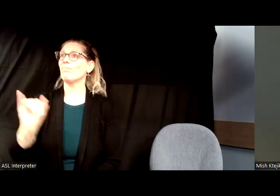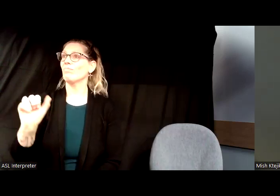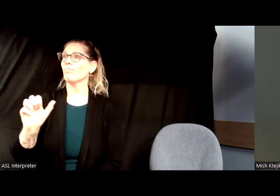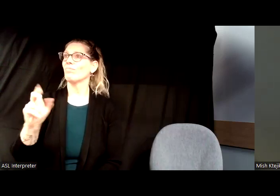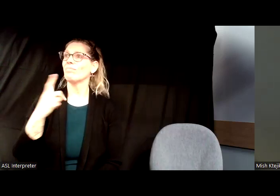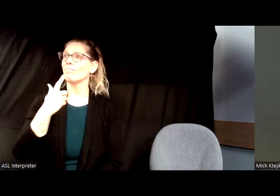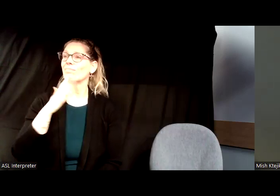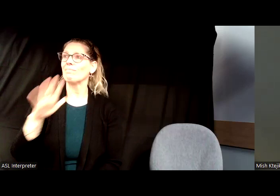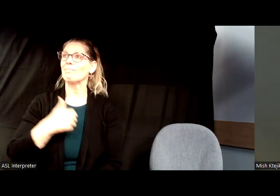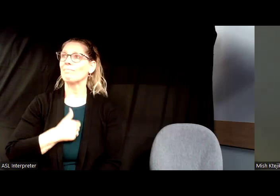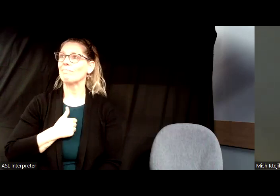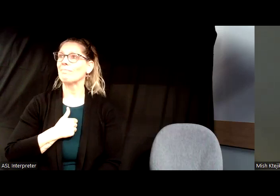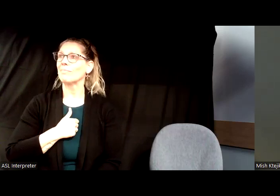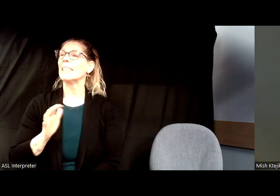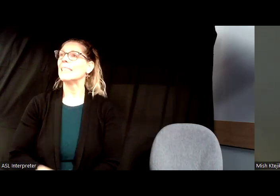This is Jack.